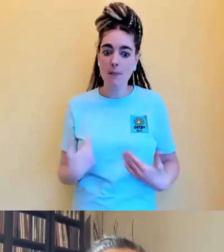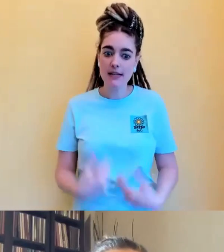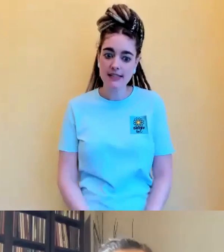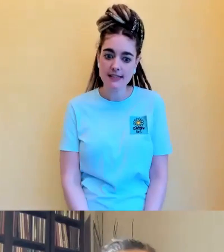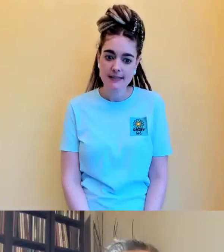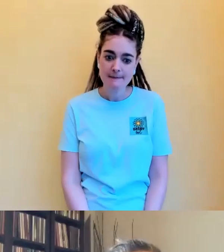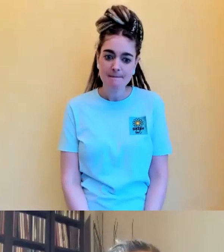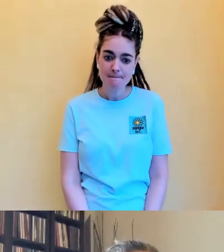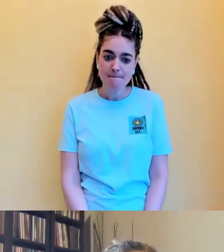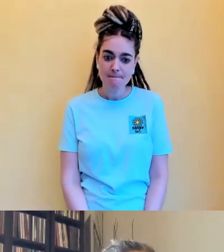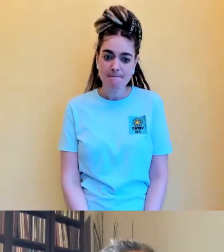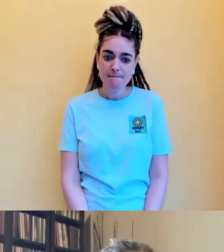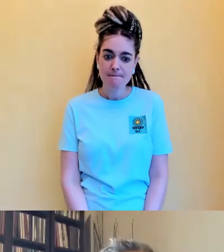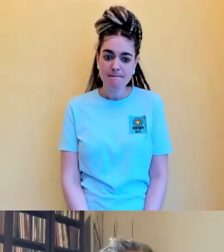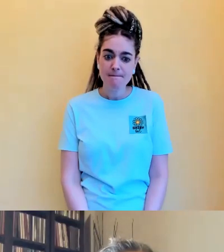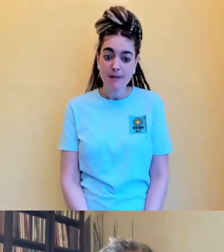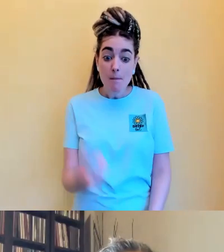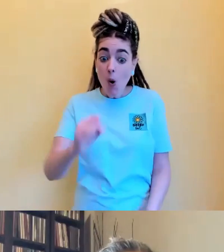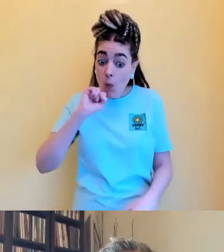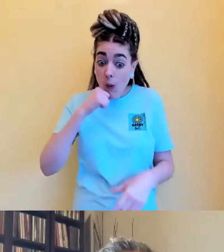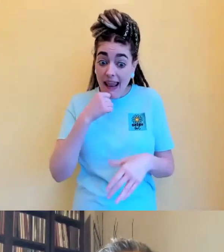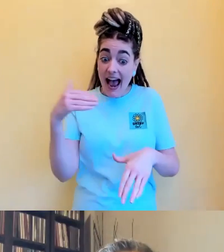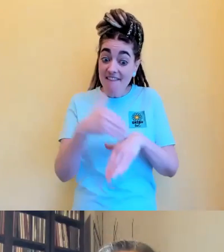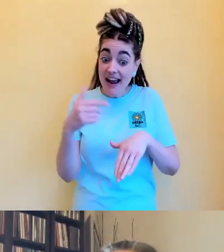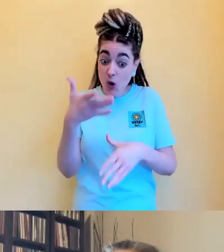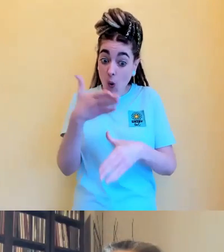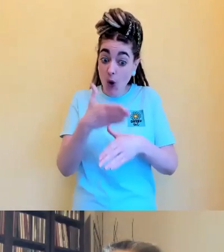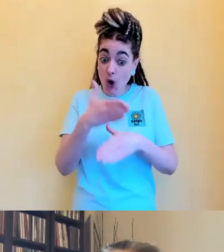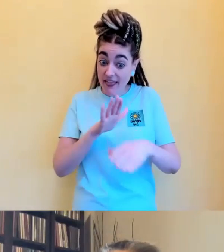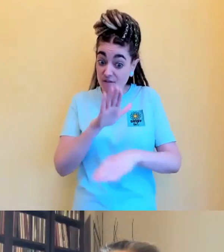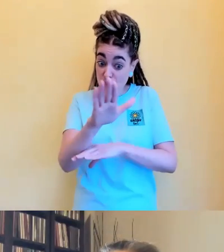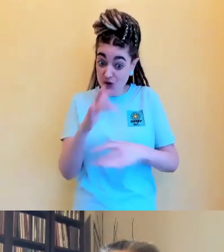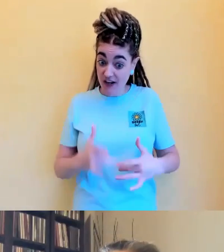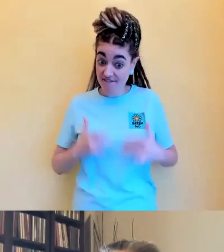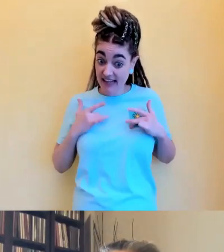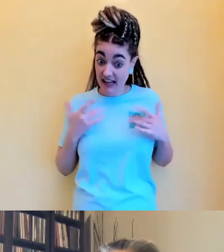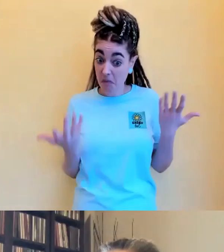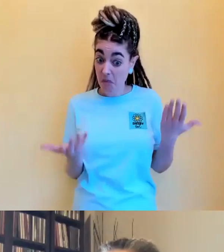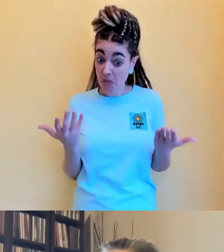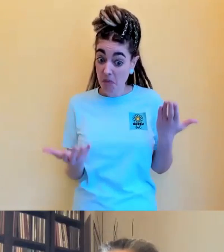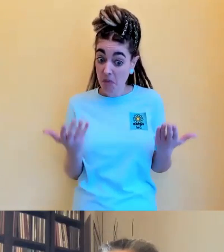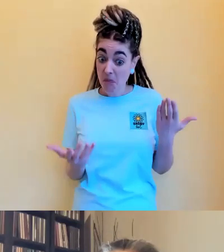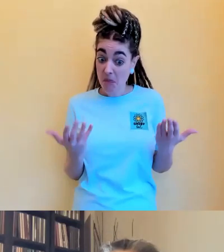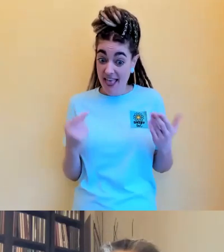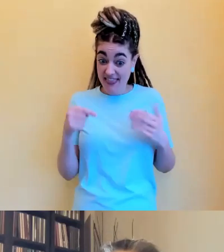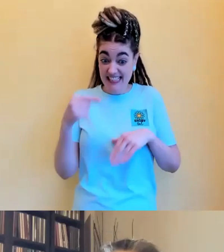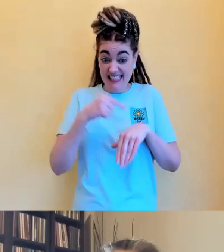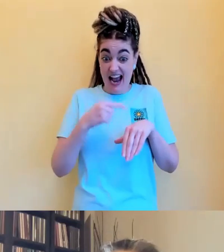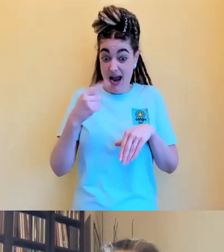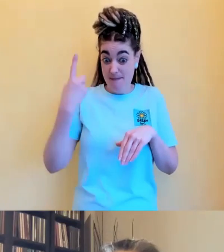it's going to change the way you work in the future, that this period? Do you think that you might start